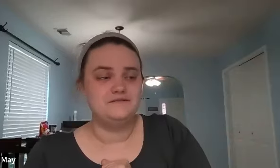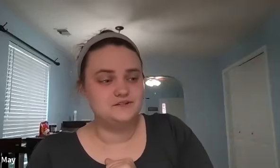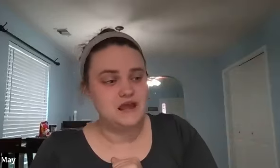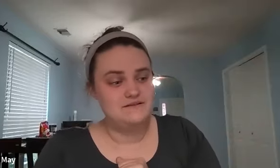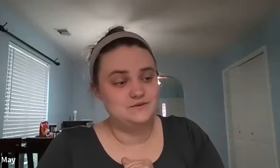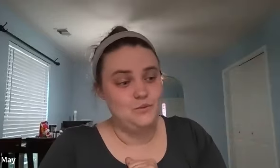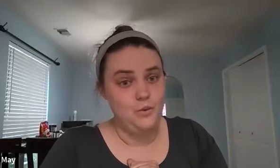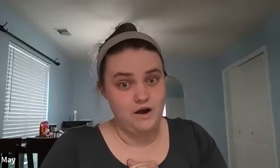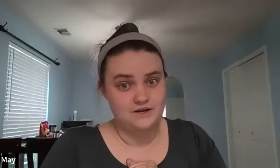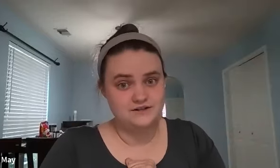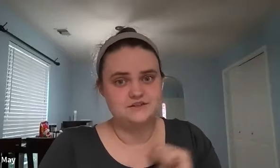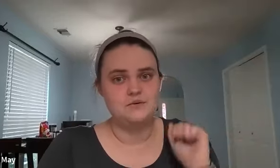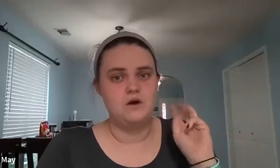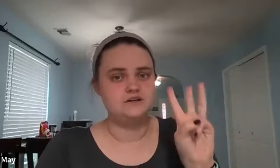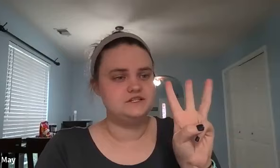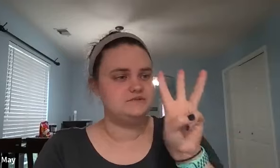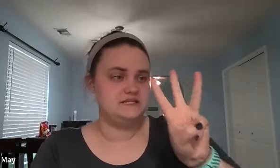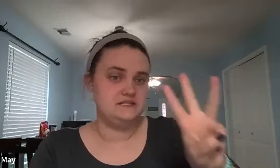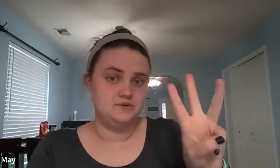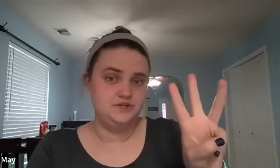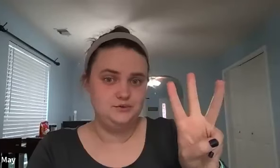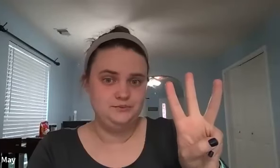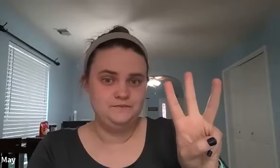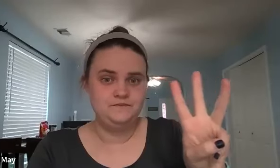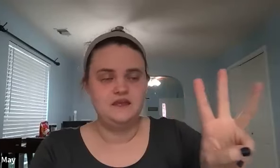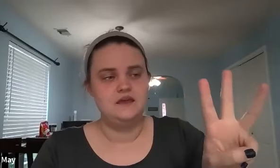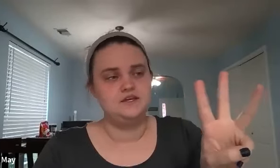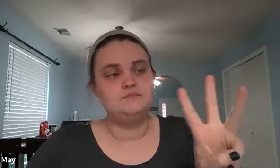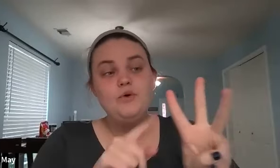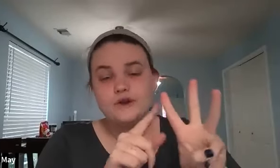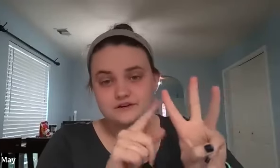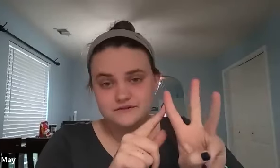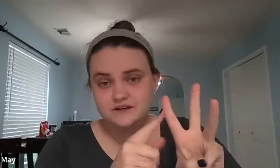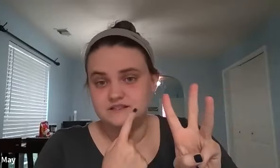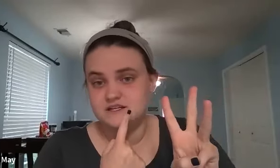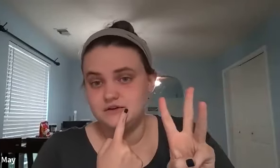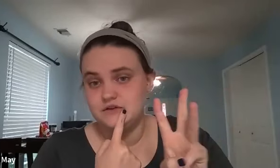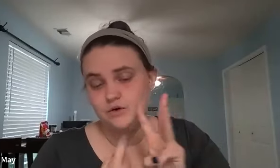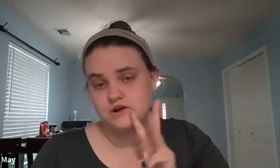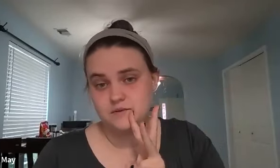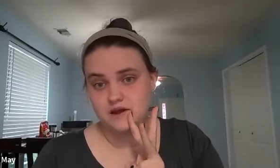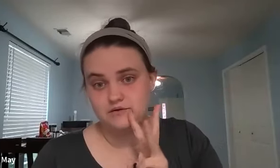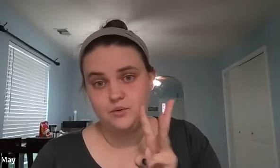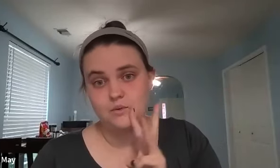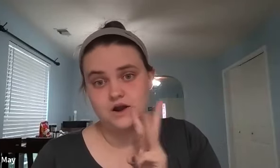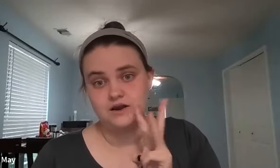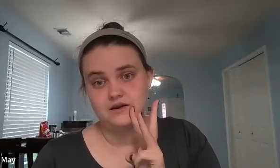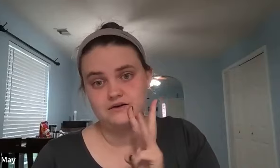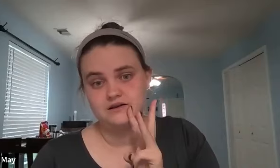First one I have is water. So water is going to be a W. Your pointer finger is going to go to the corner of your mouth, water. And